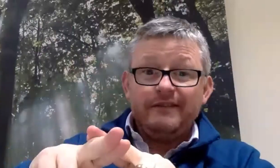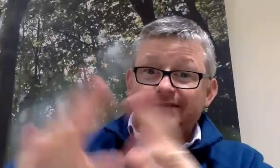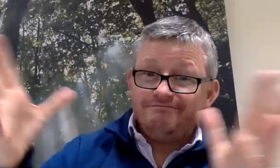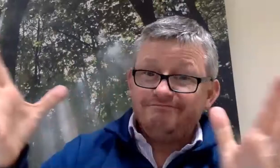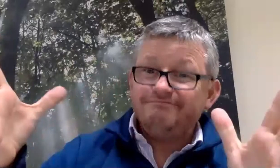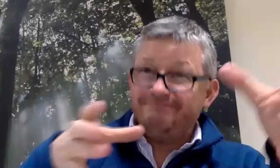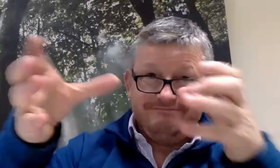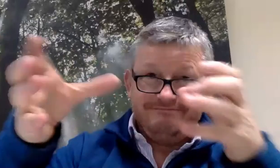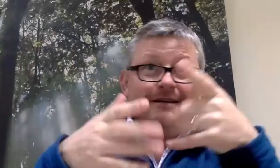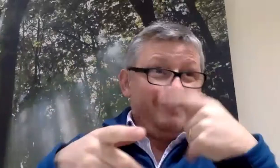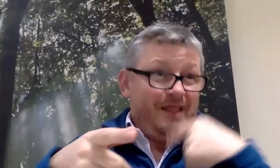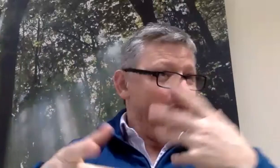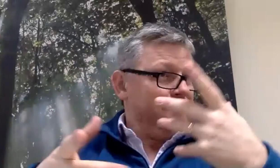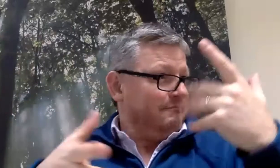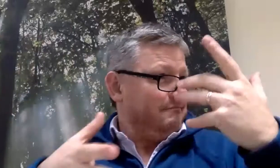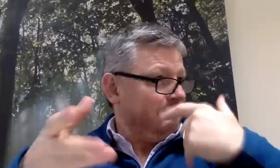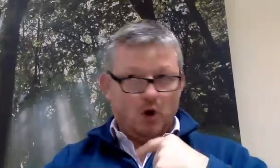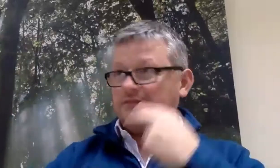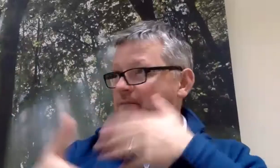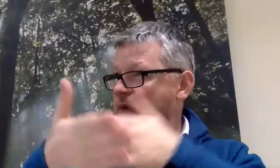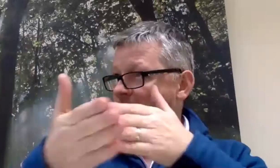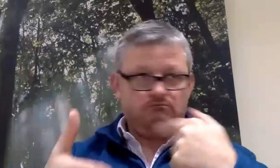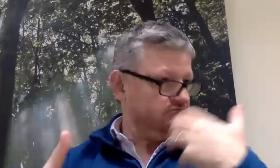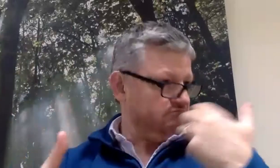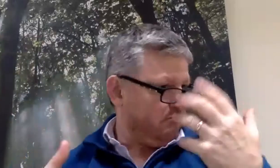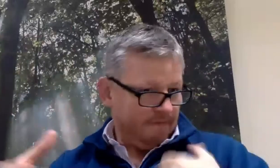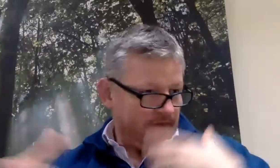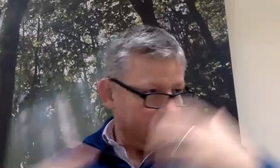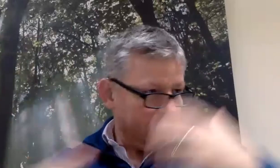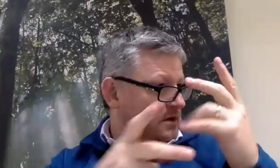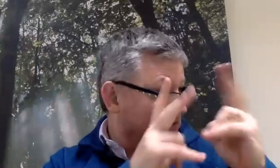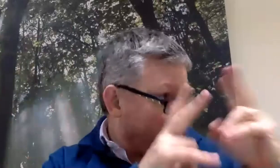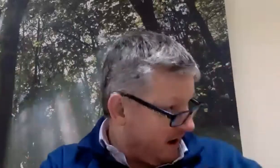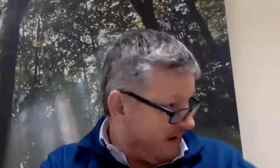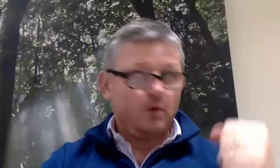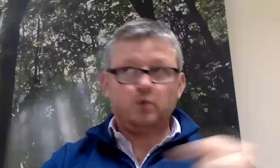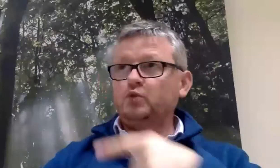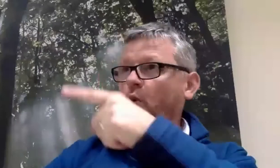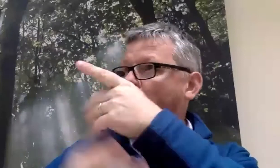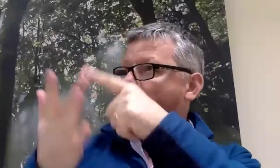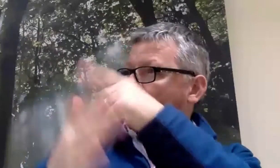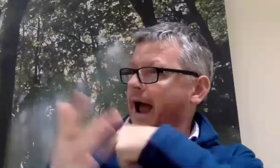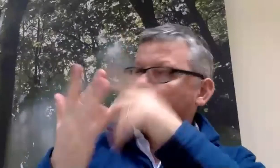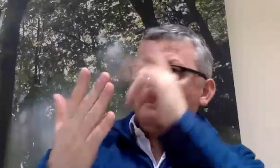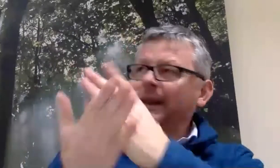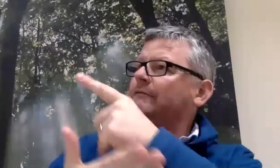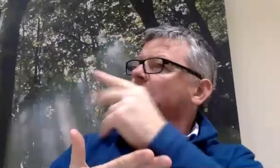So there's a kind of key funding issue here. Yeah. So there are less barriers in that sense if in terms of paying